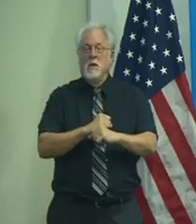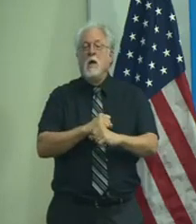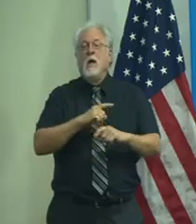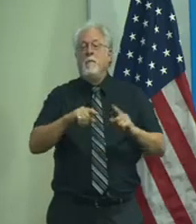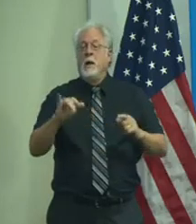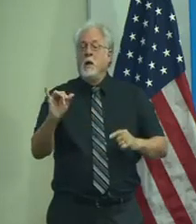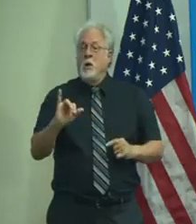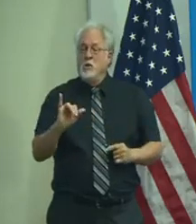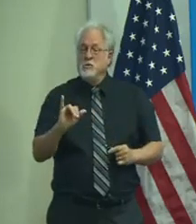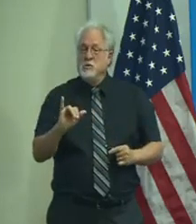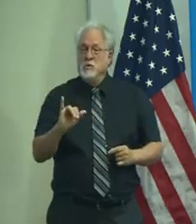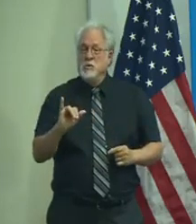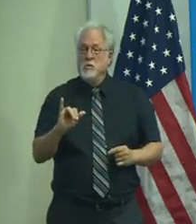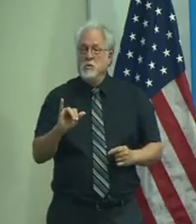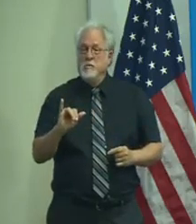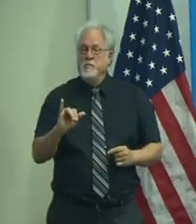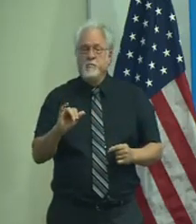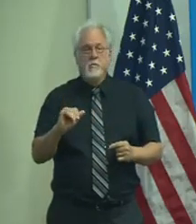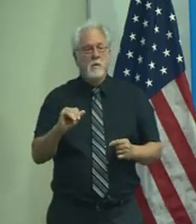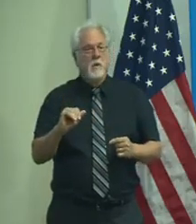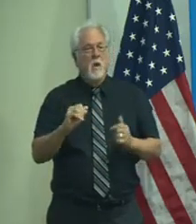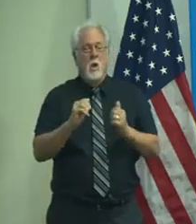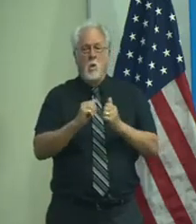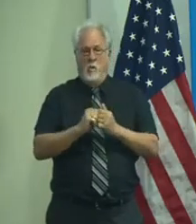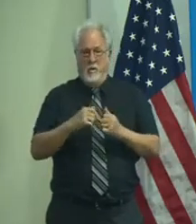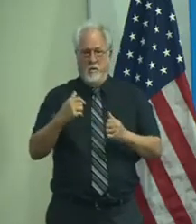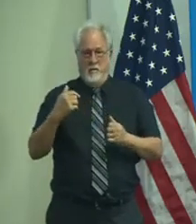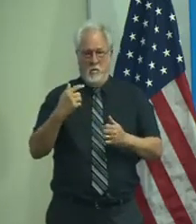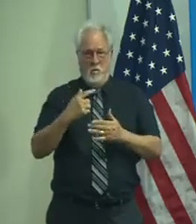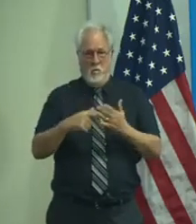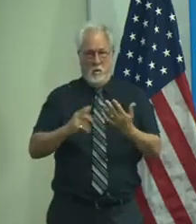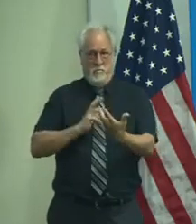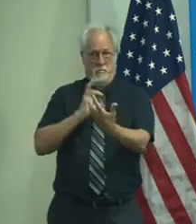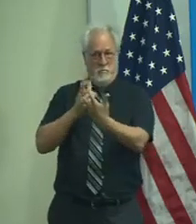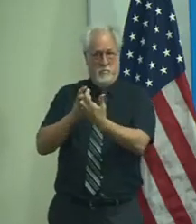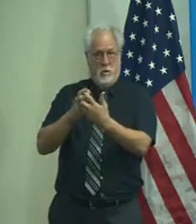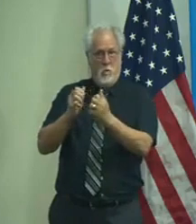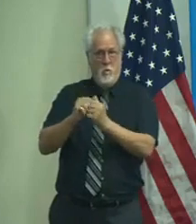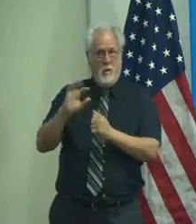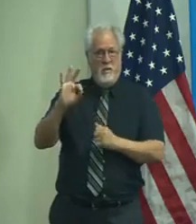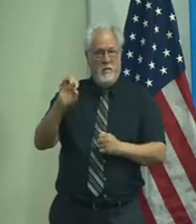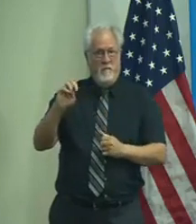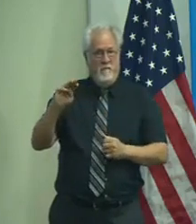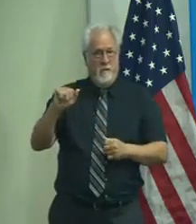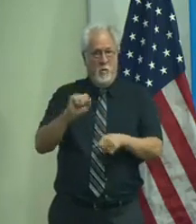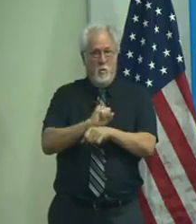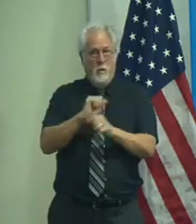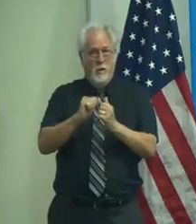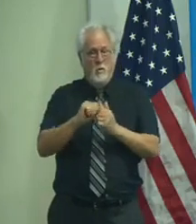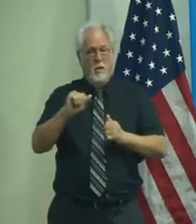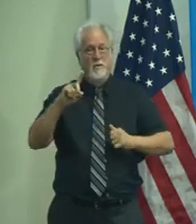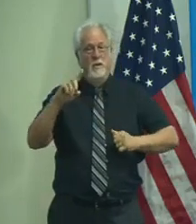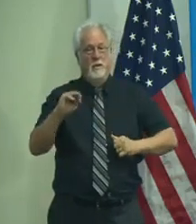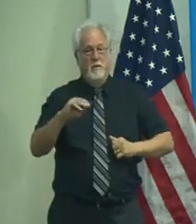we also, as part of that, with the arrangement we have with FEMA, working with Administrator Gaynor, but also